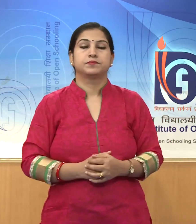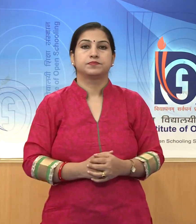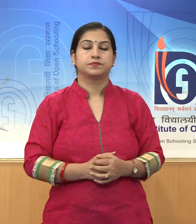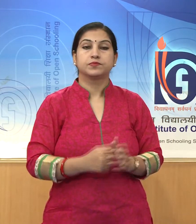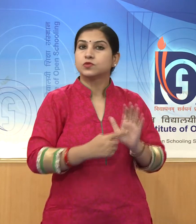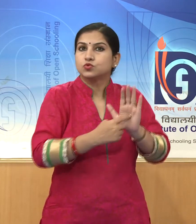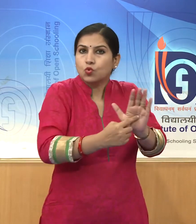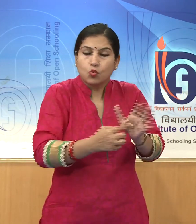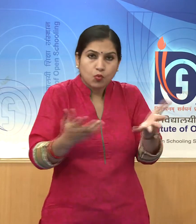showed